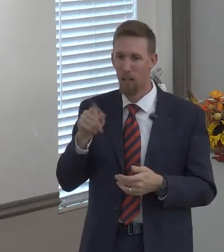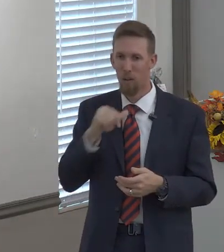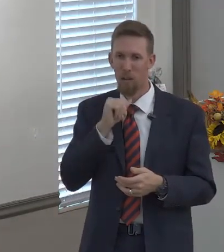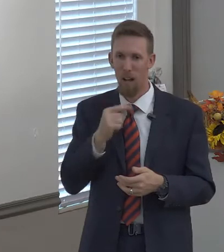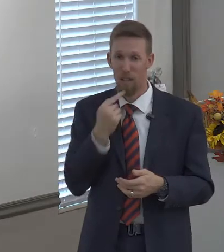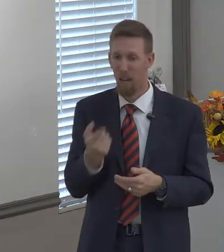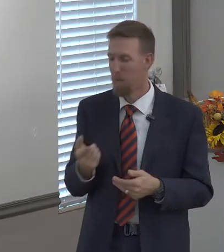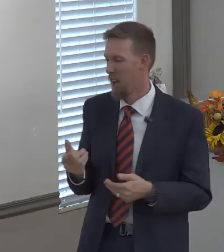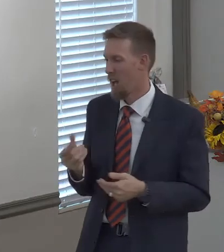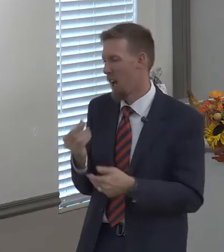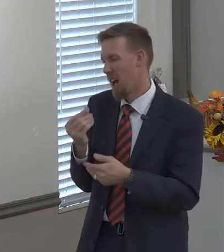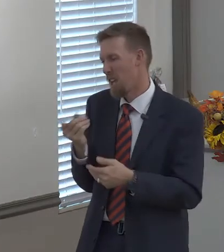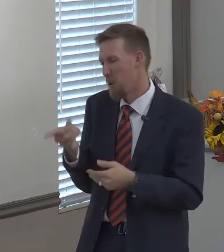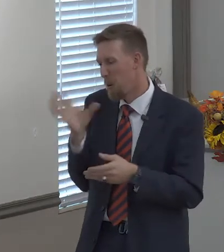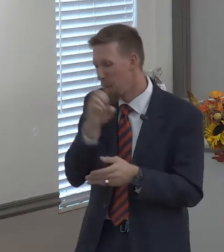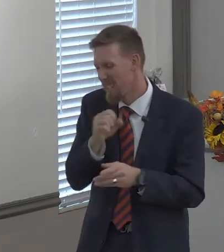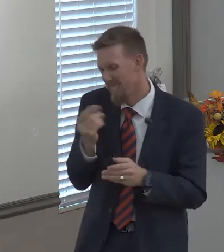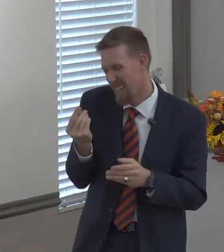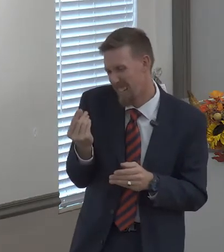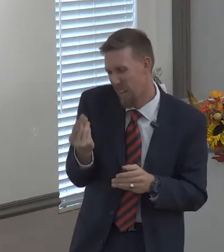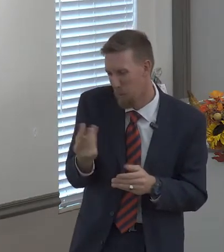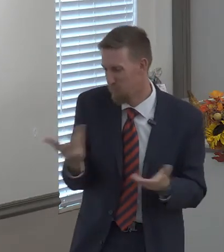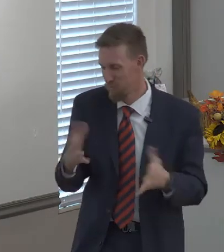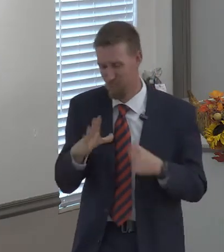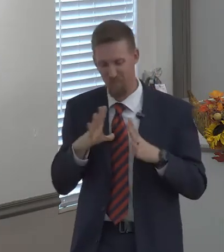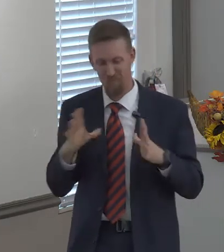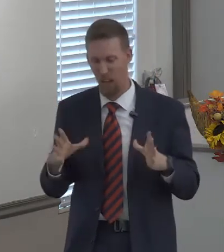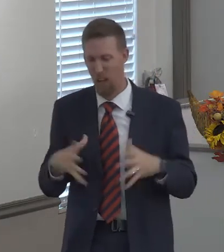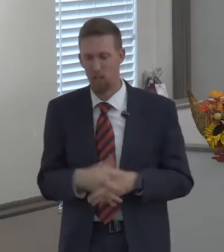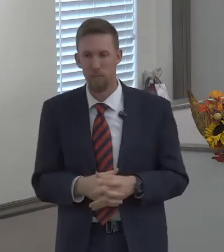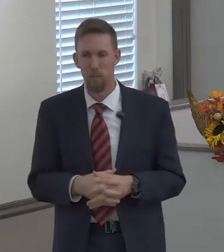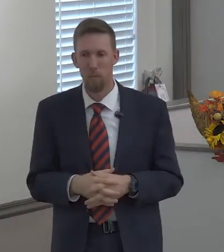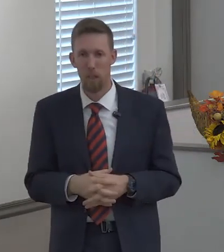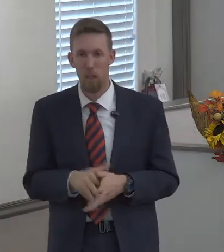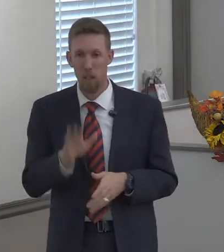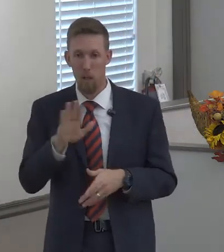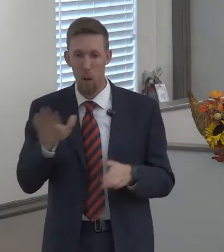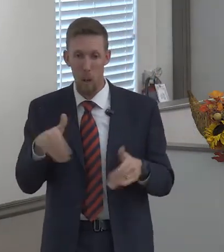You know, if your car only started one out of every four times, would you call it faithful?